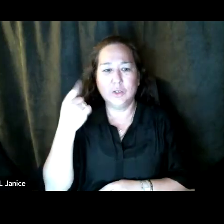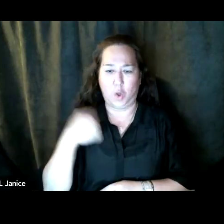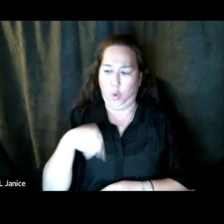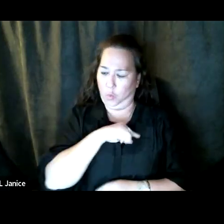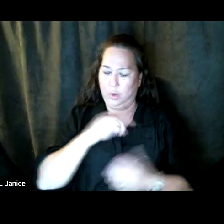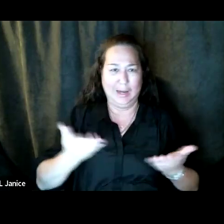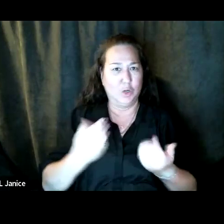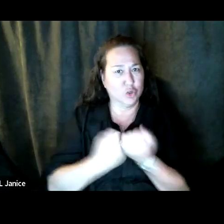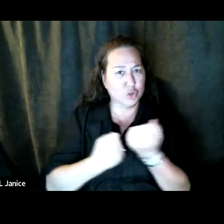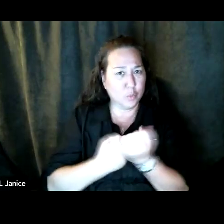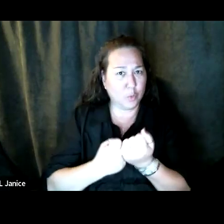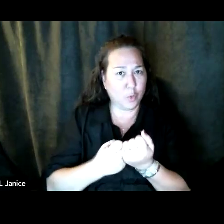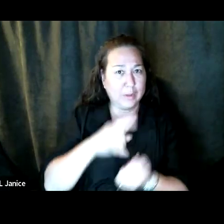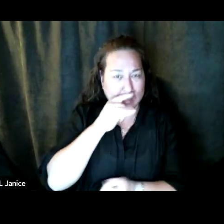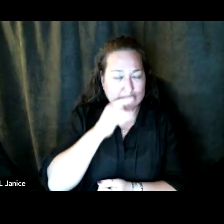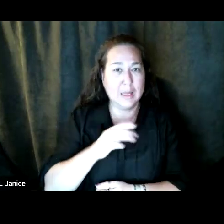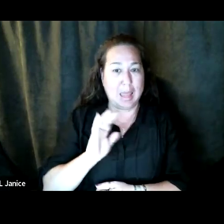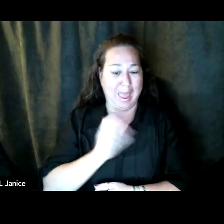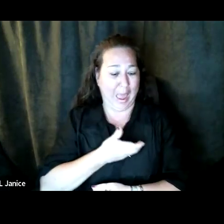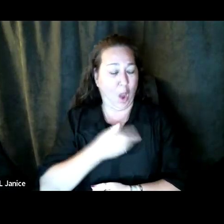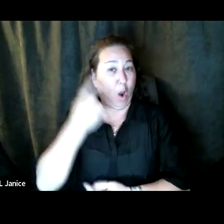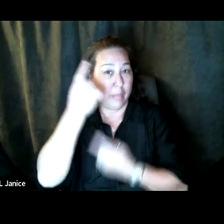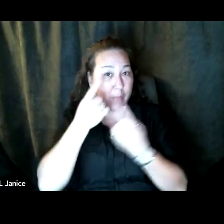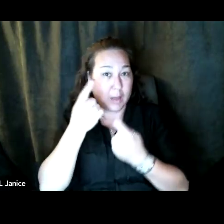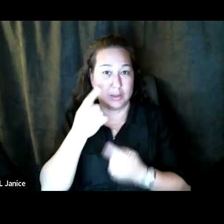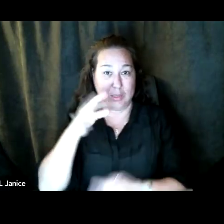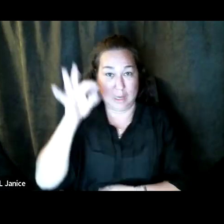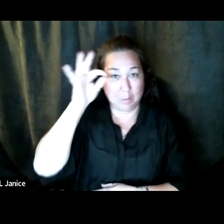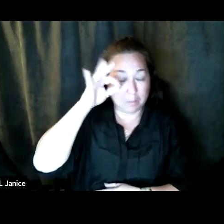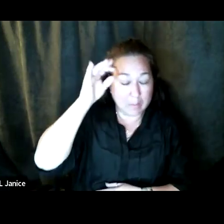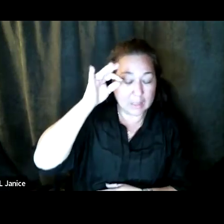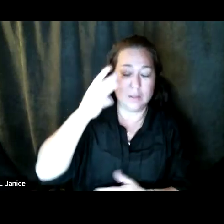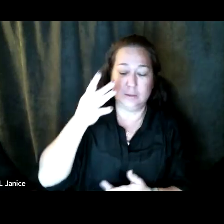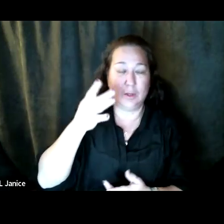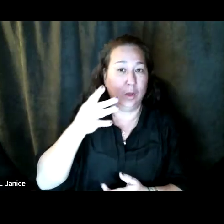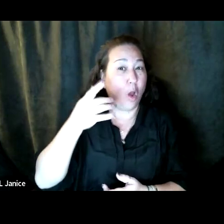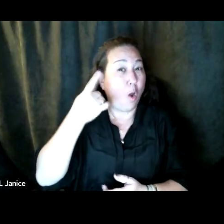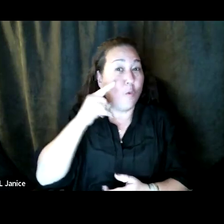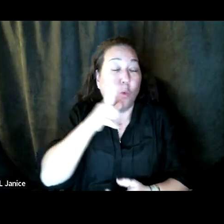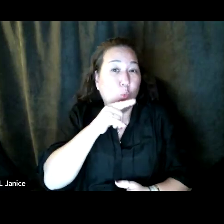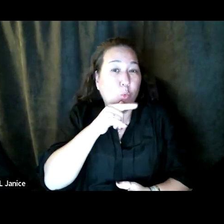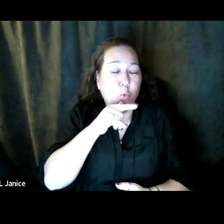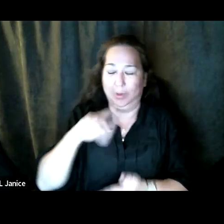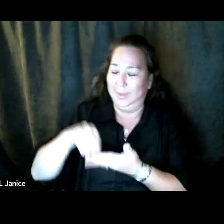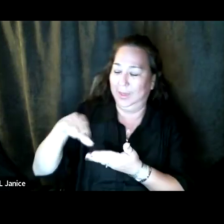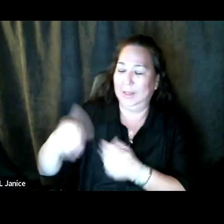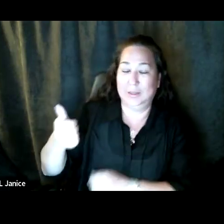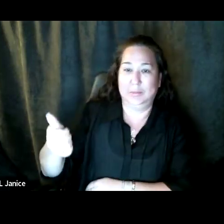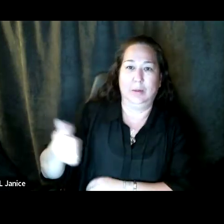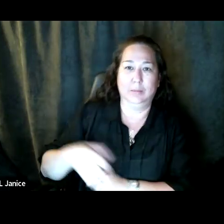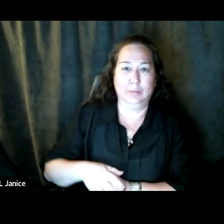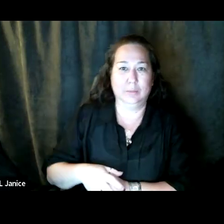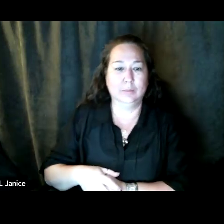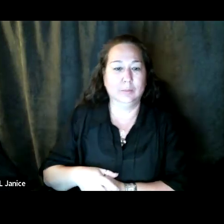our thoughts and our opinions are for the betterment of the kids and athletes in 30 Boston Public seconds. Schools. Thank